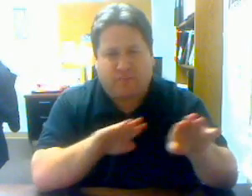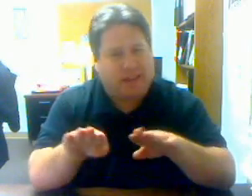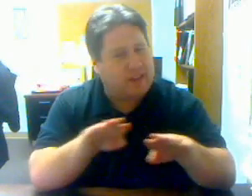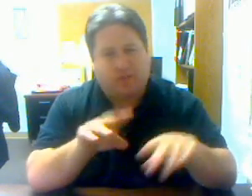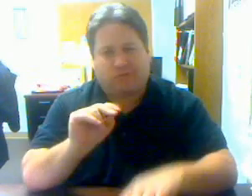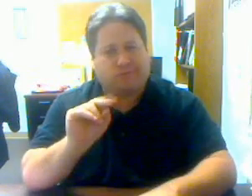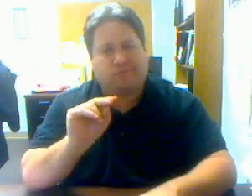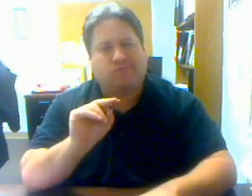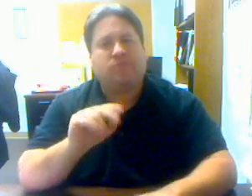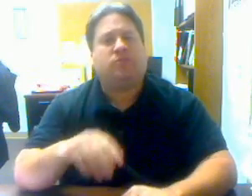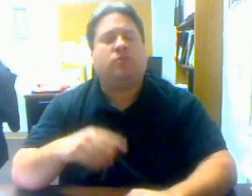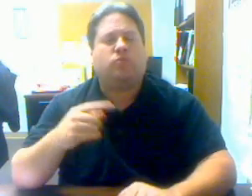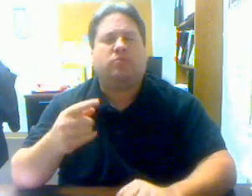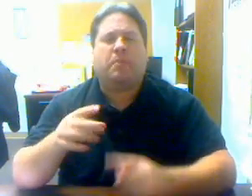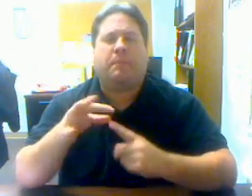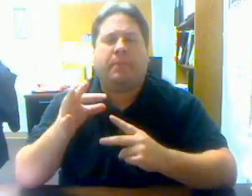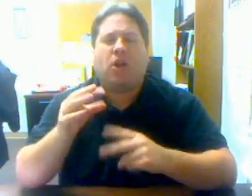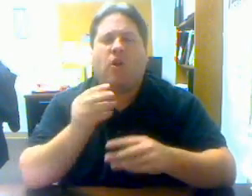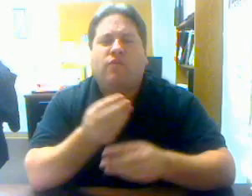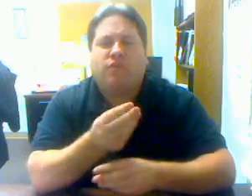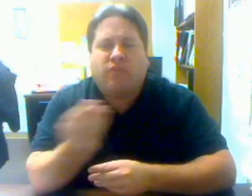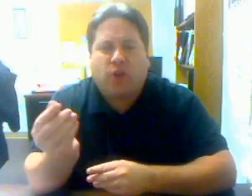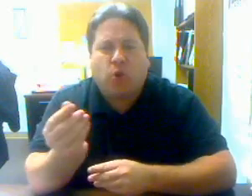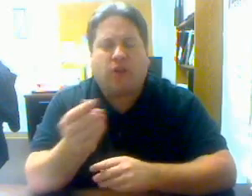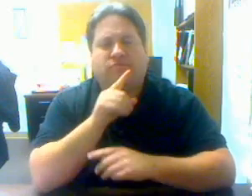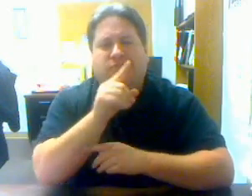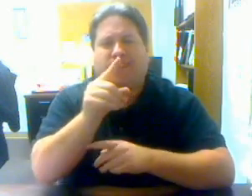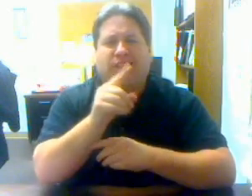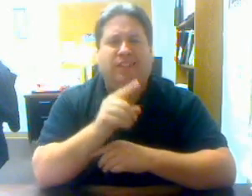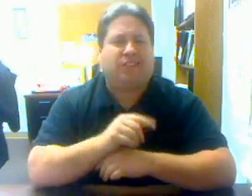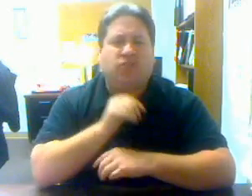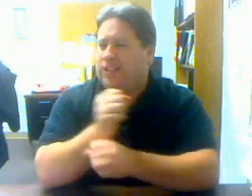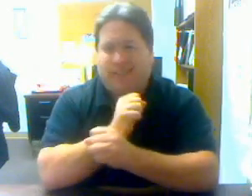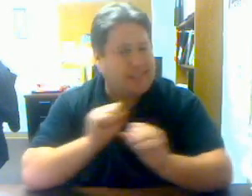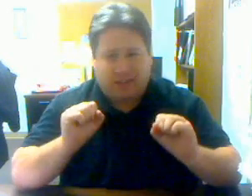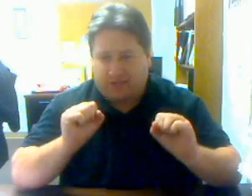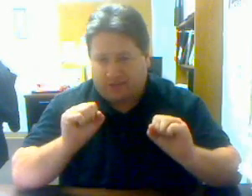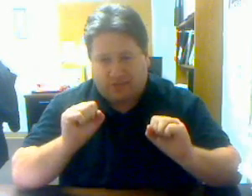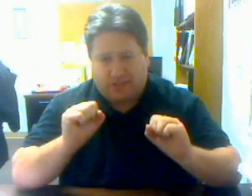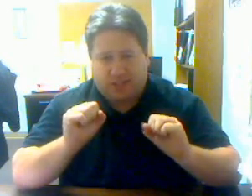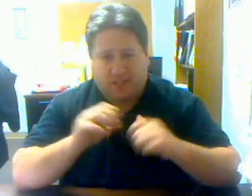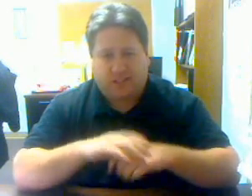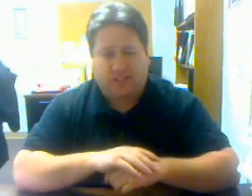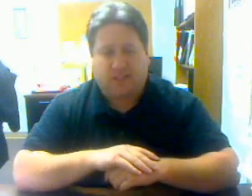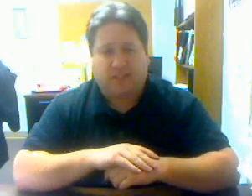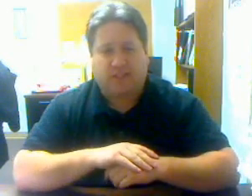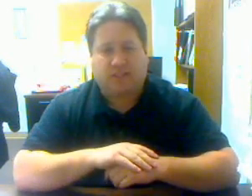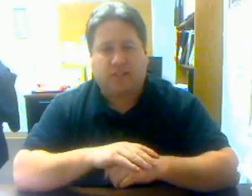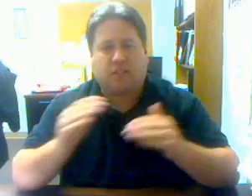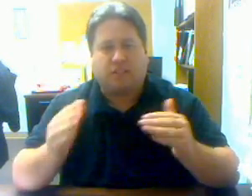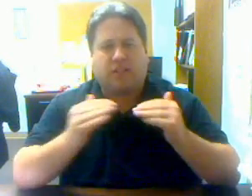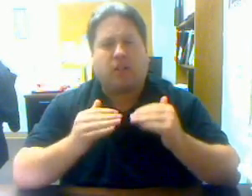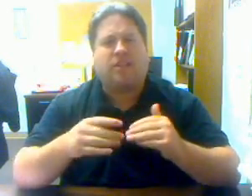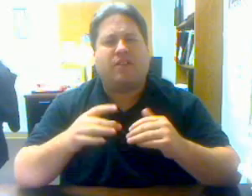only a select few that are truly problematic or adaptive. We need to next find out what is the function, what is the reason behind